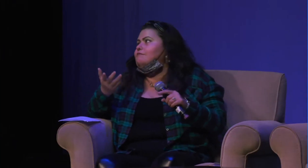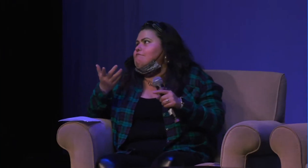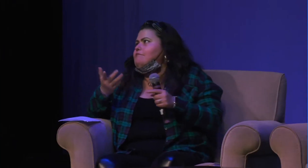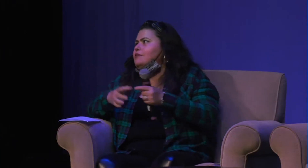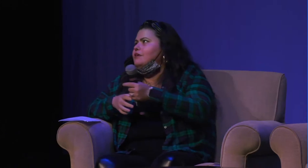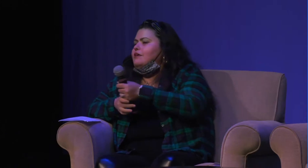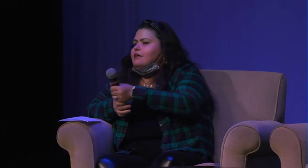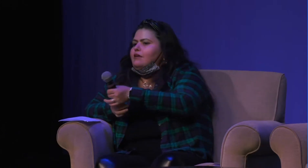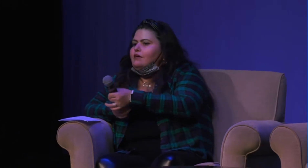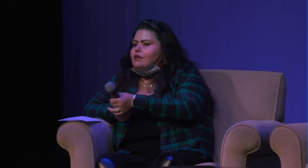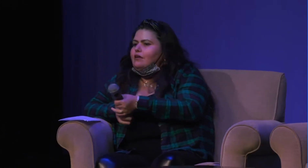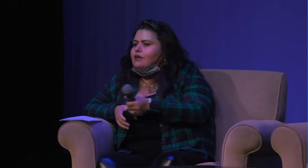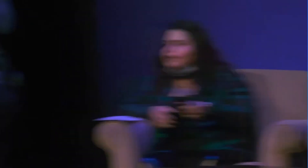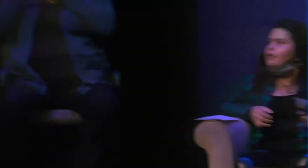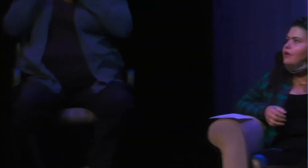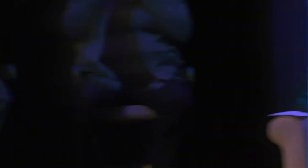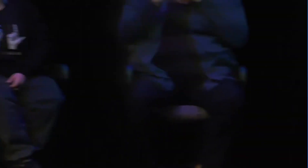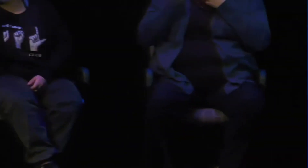Ruben.